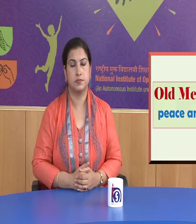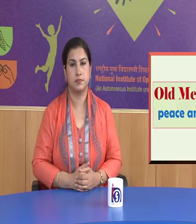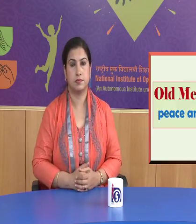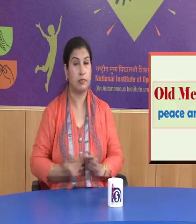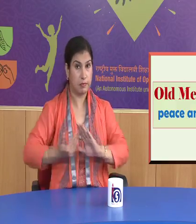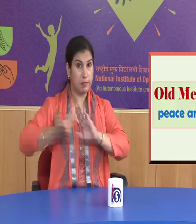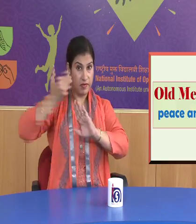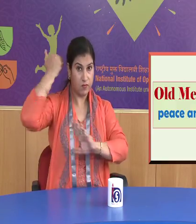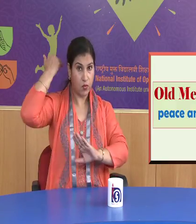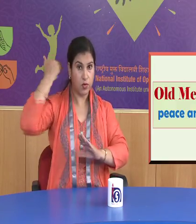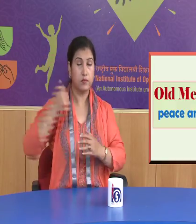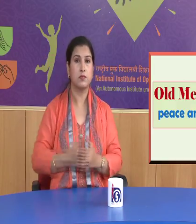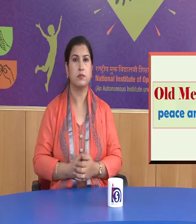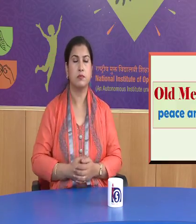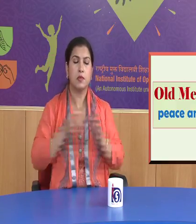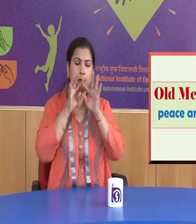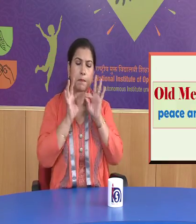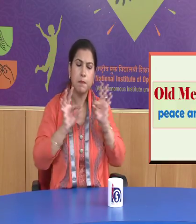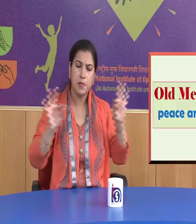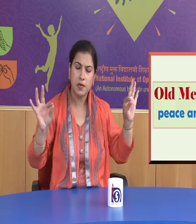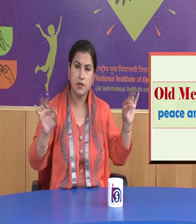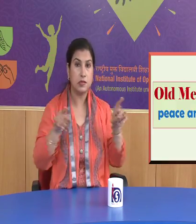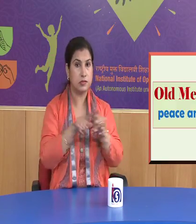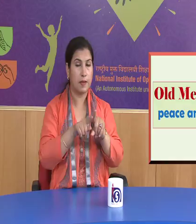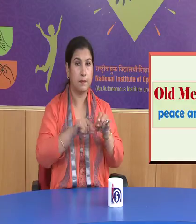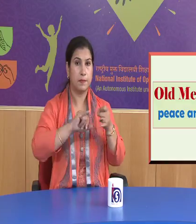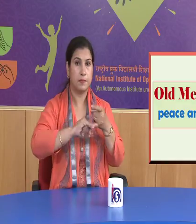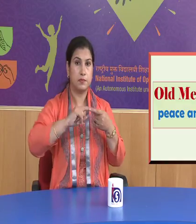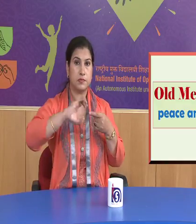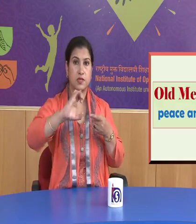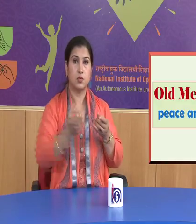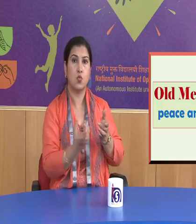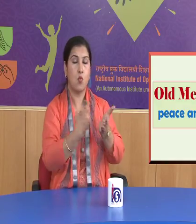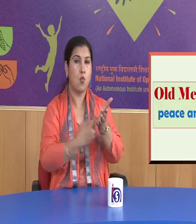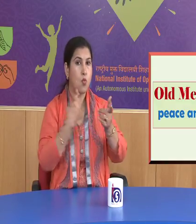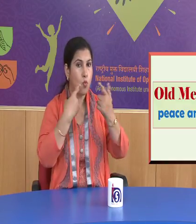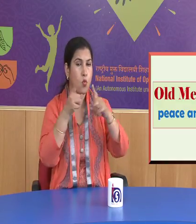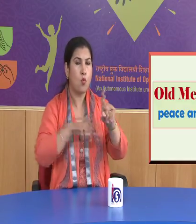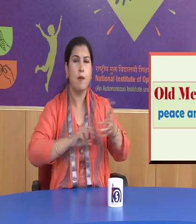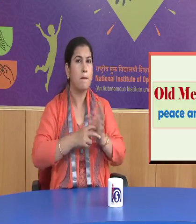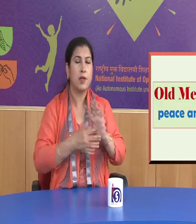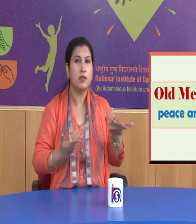Earlier, peace and security meant to end the fear of